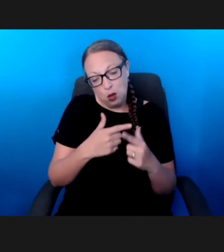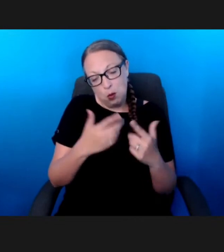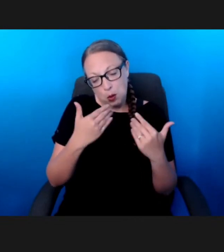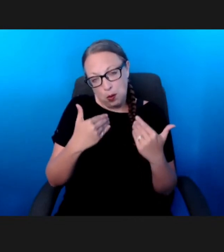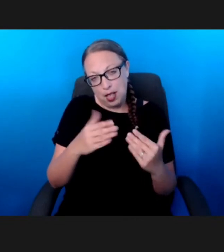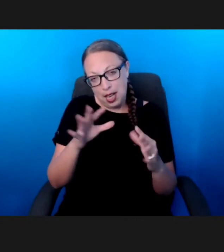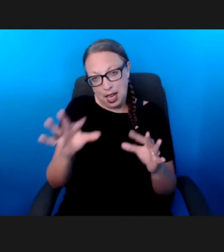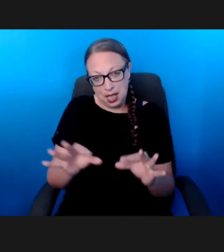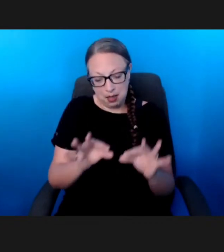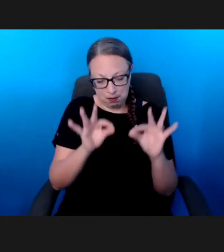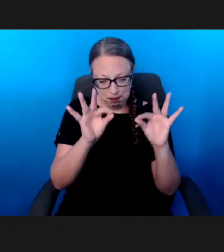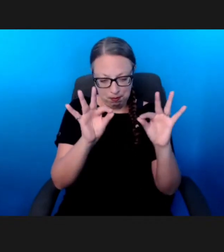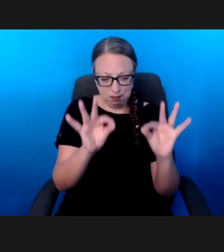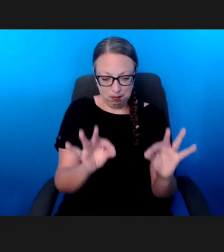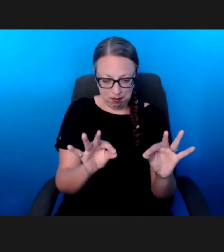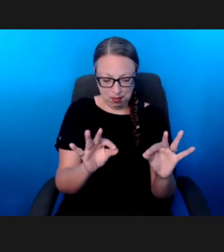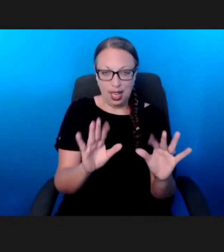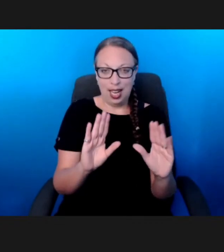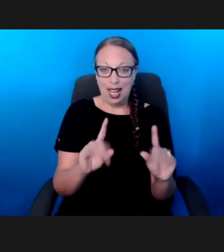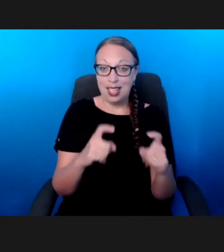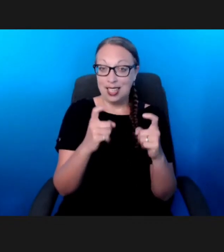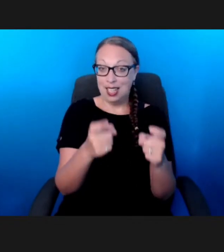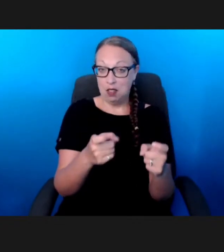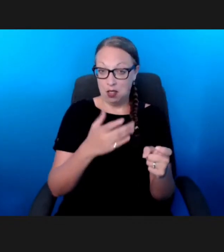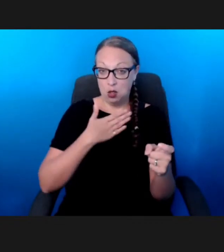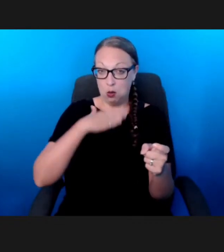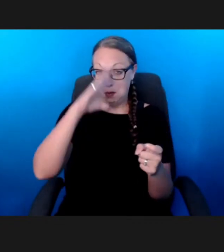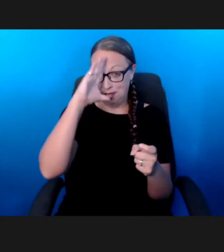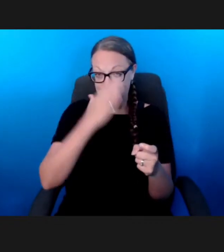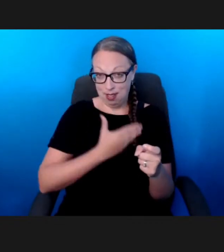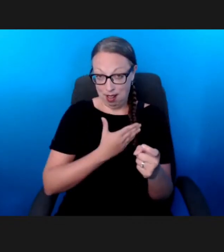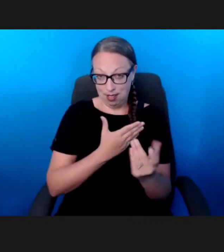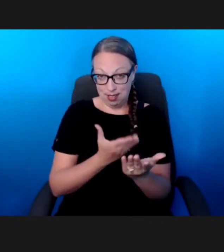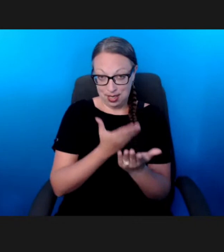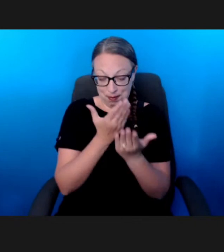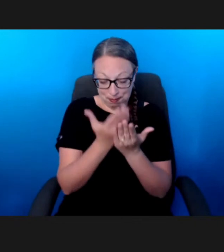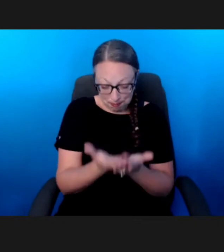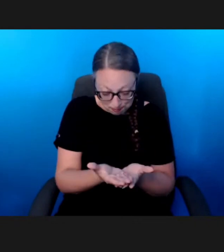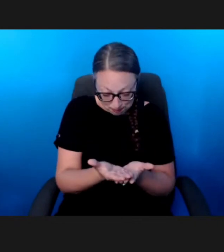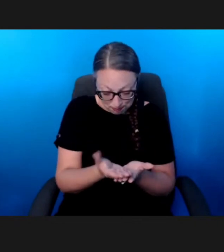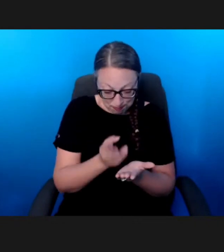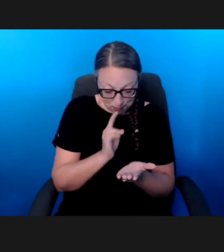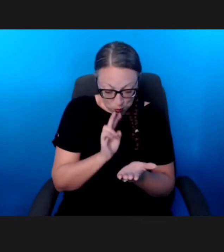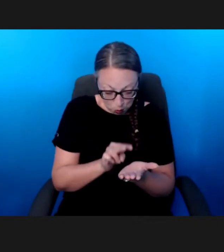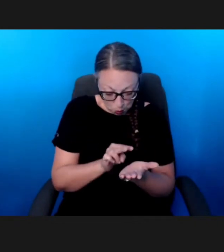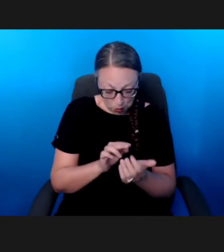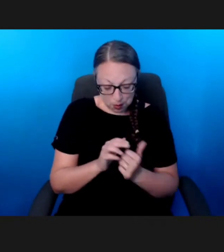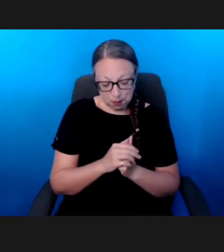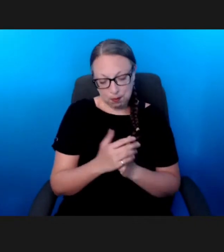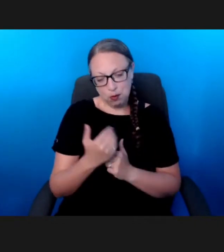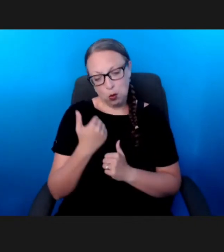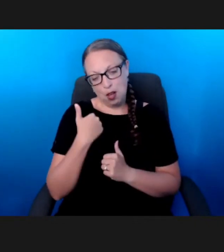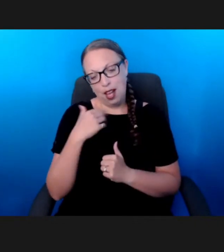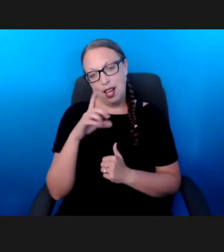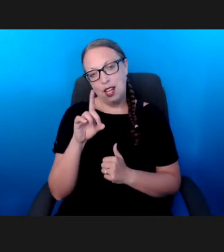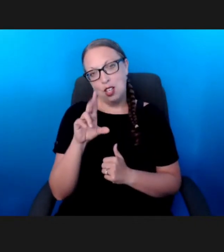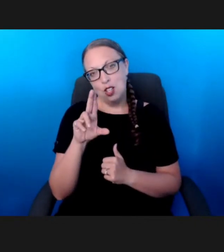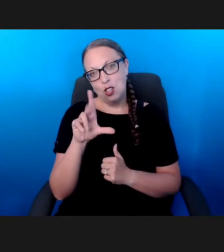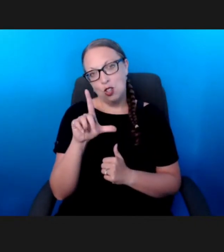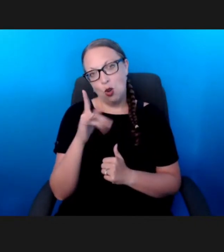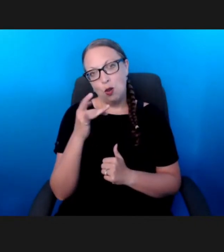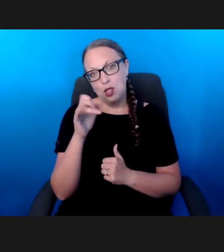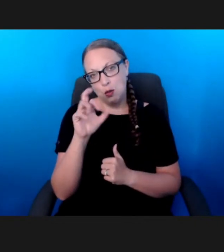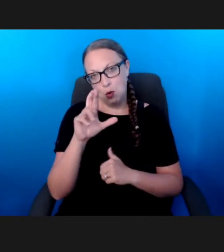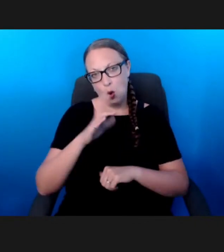and my son was able to hold it. Well, I had my dulcimer sitting on the table. He was 3 years